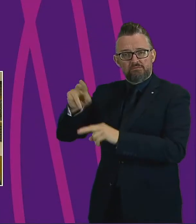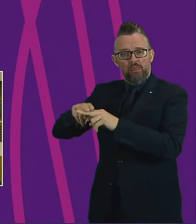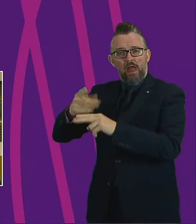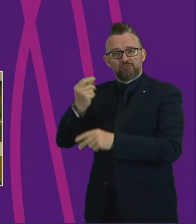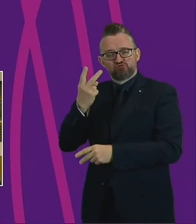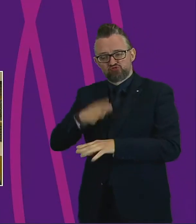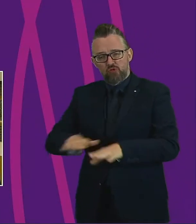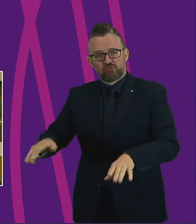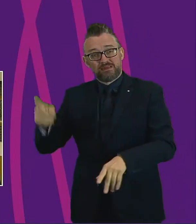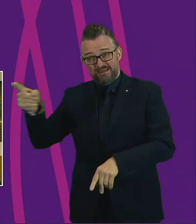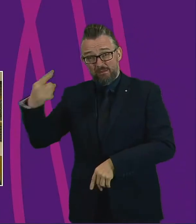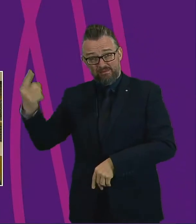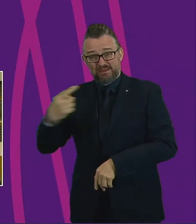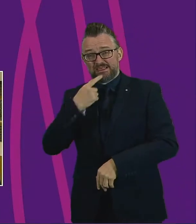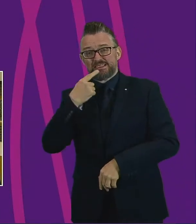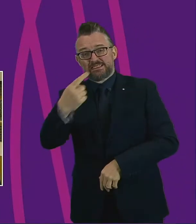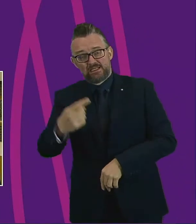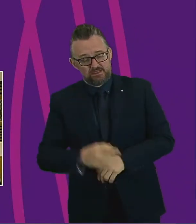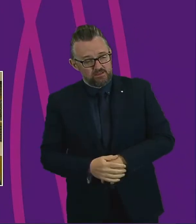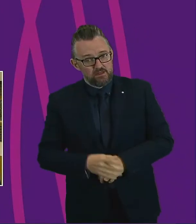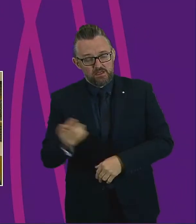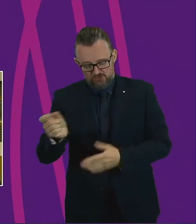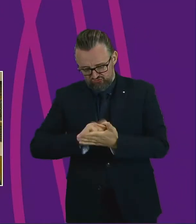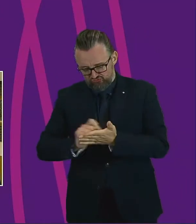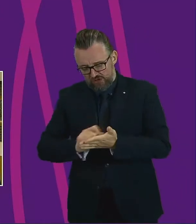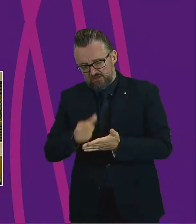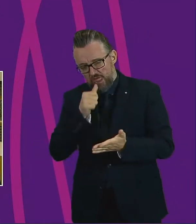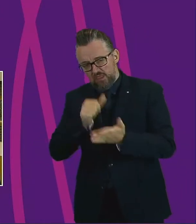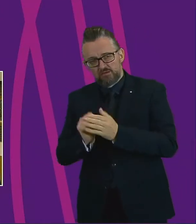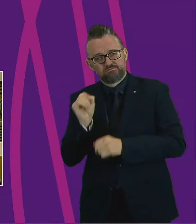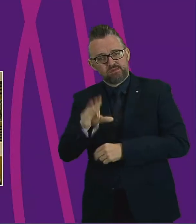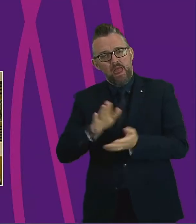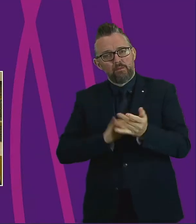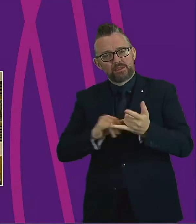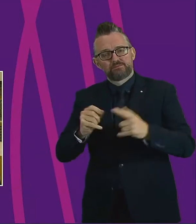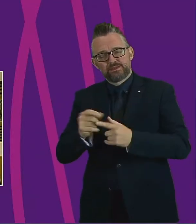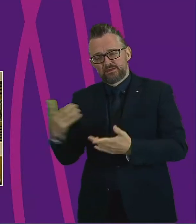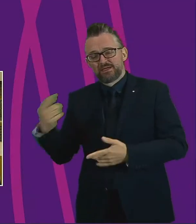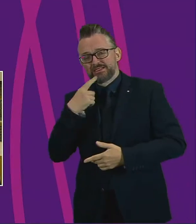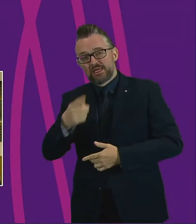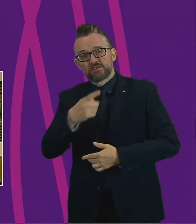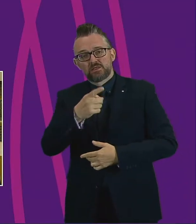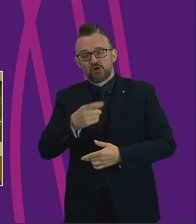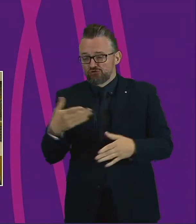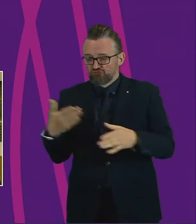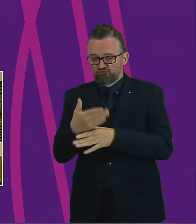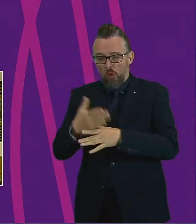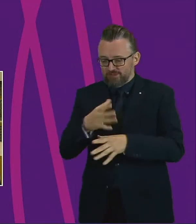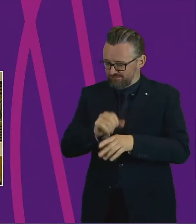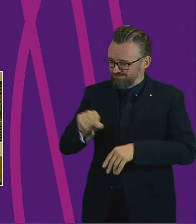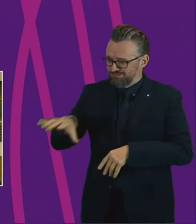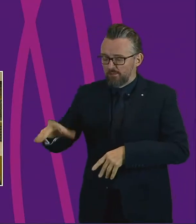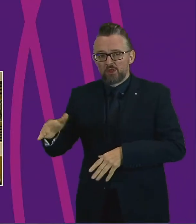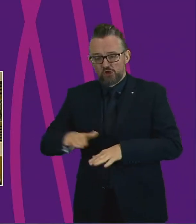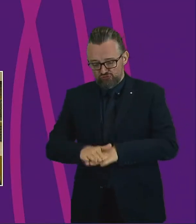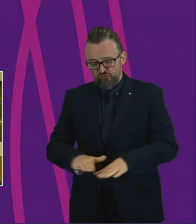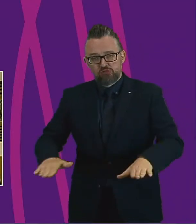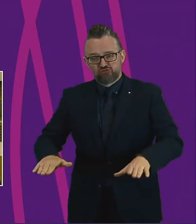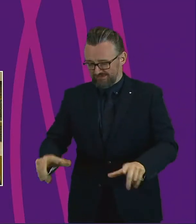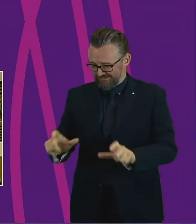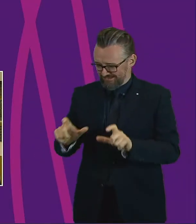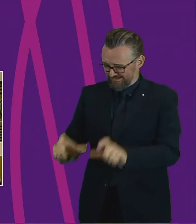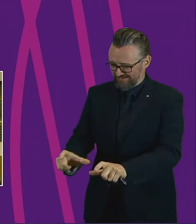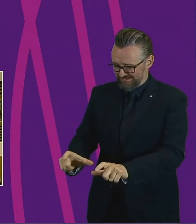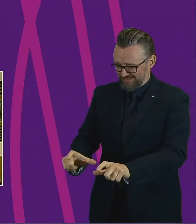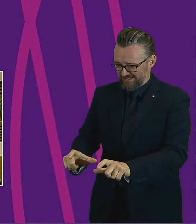put it better than any of us can. Writing to MSPs this week, he said, whilst careers may be furloughed, childhood cannot. And